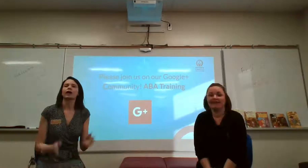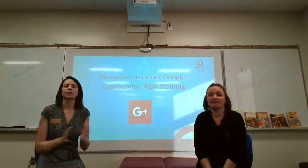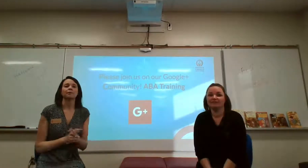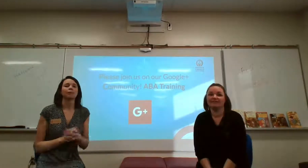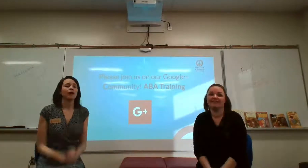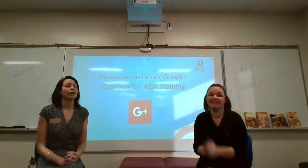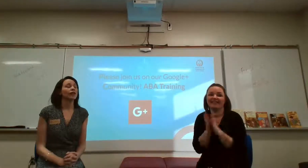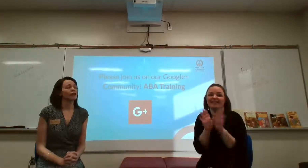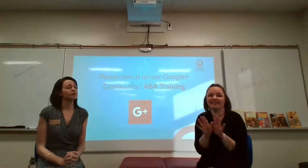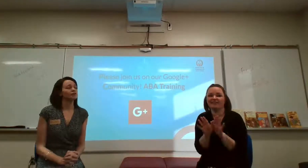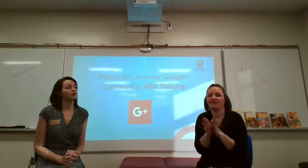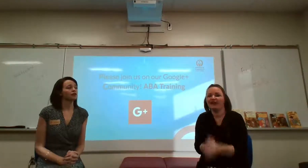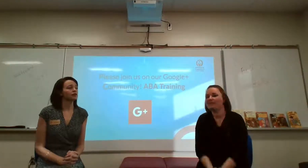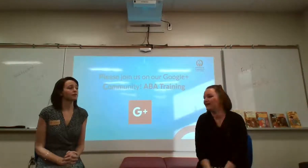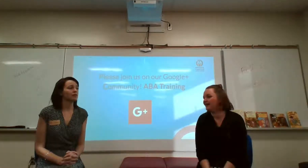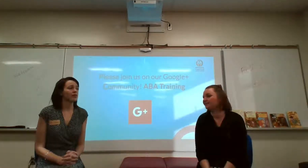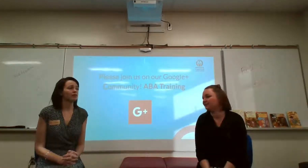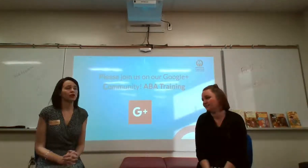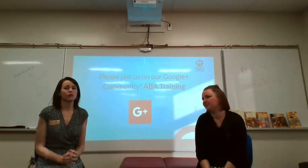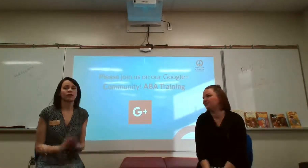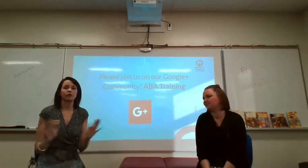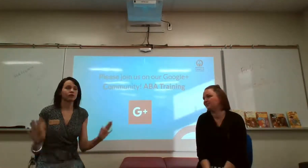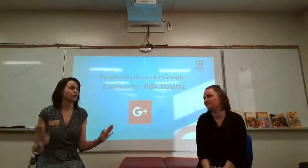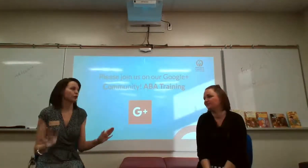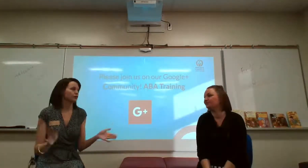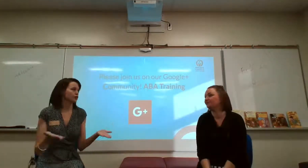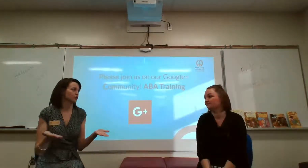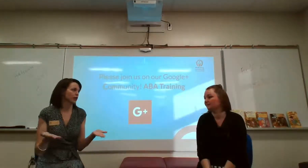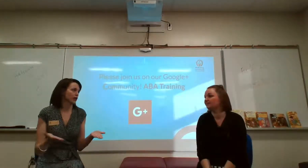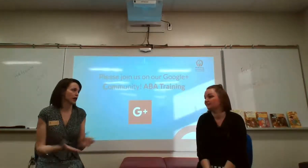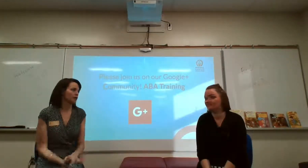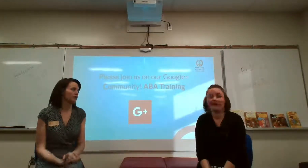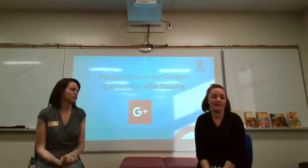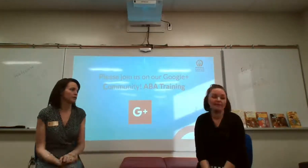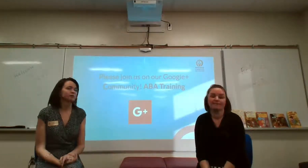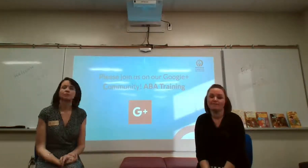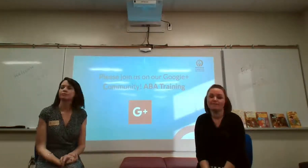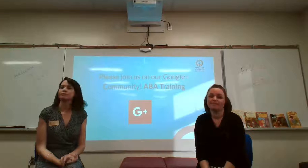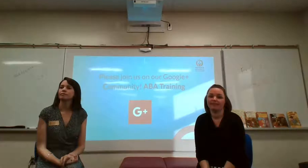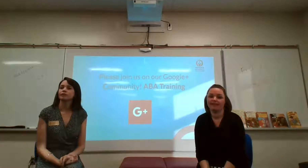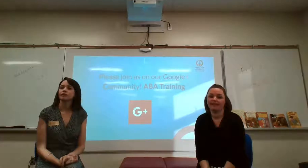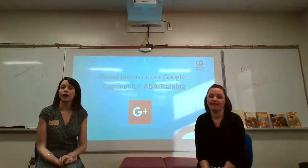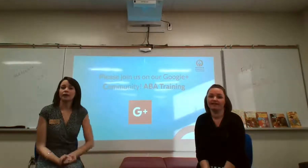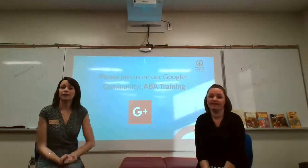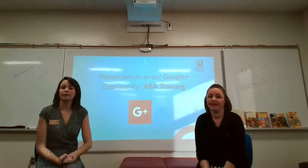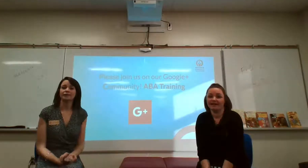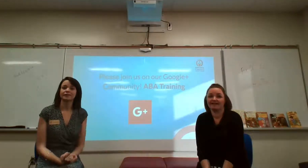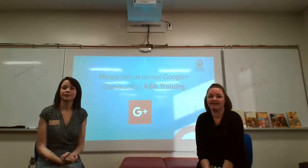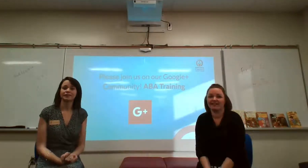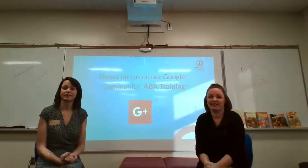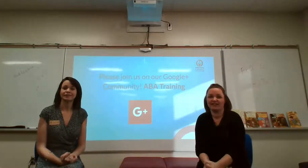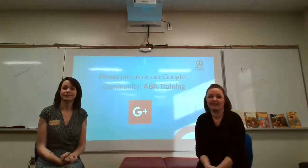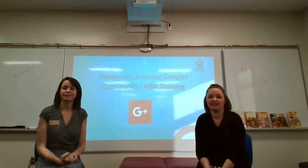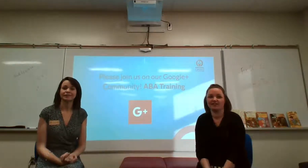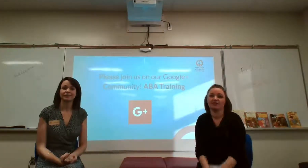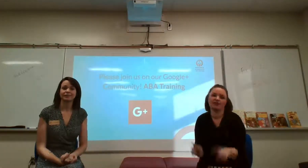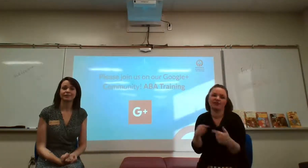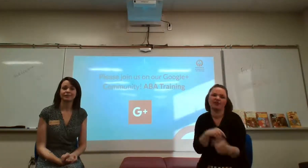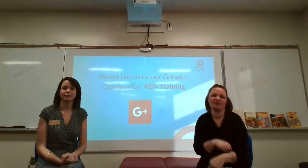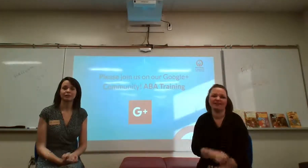Okay, that is functions of behavior. Thank you so much for joining us. You guys have any questions? Well, you can always ask